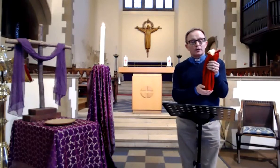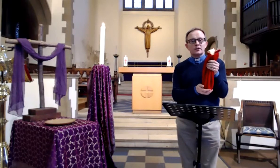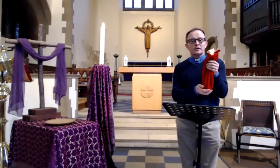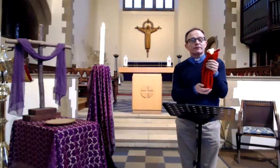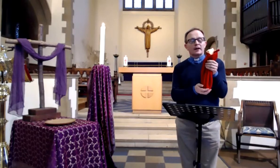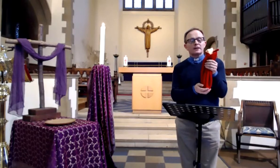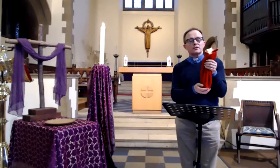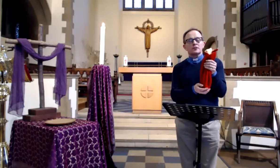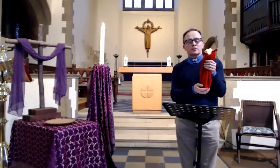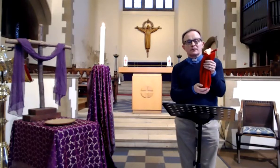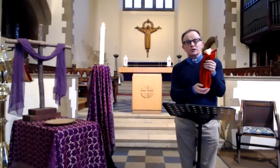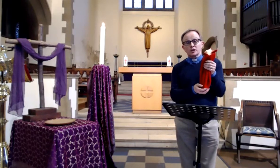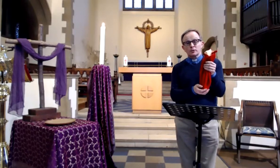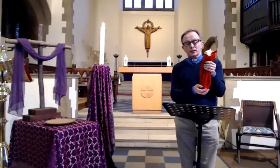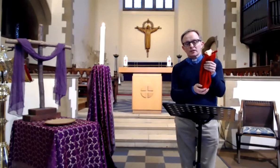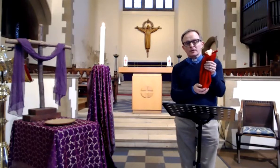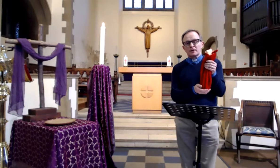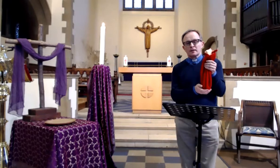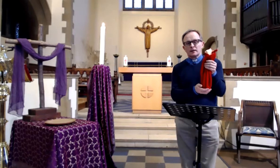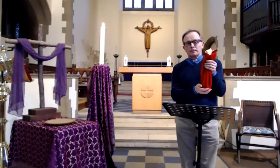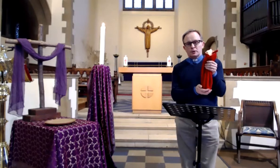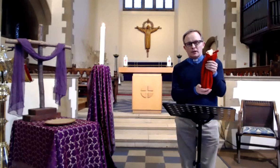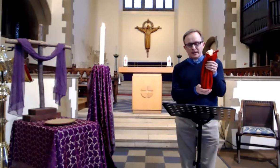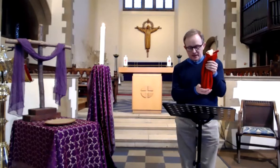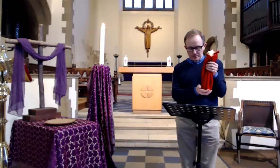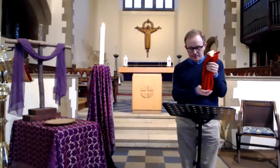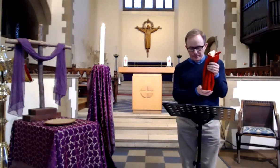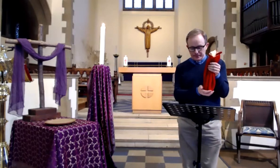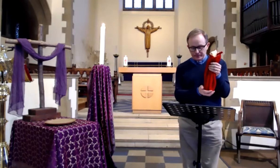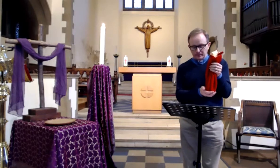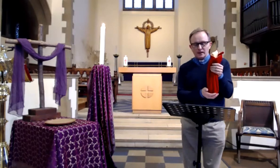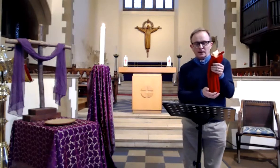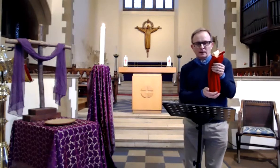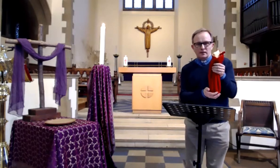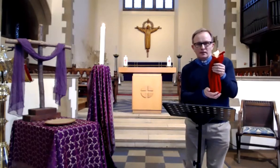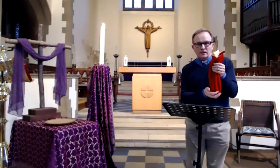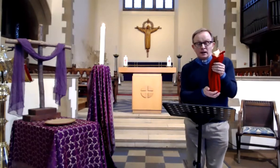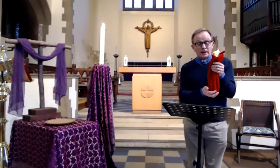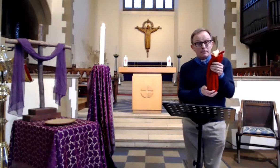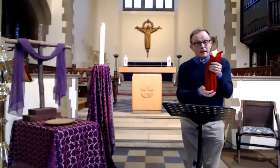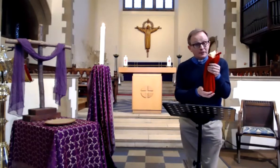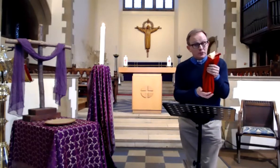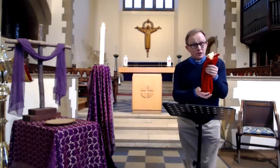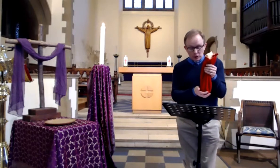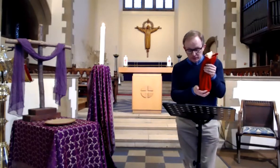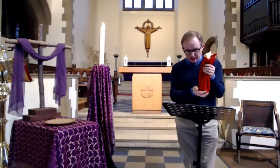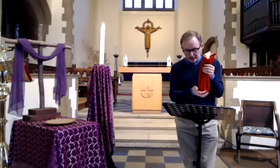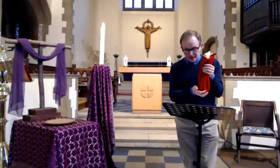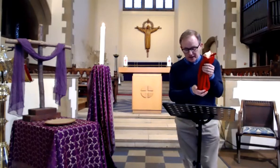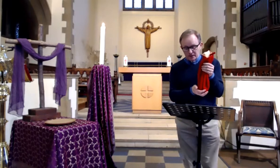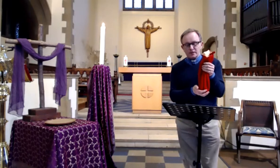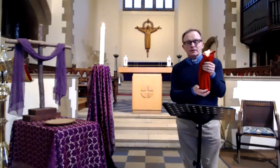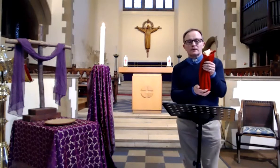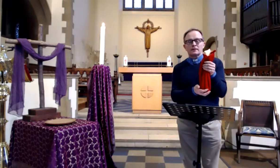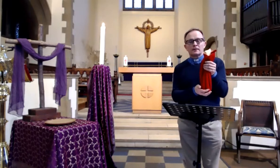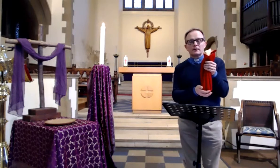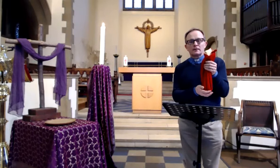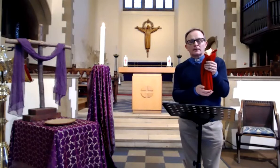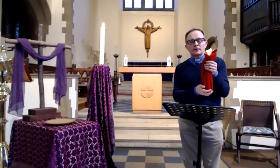closest friends, Judas, betrayed him. And in Matthew's gospel, it says, then